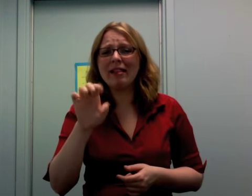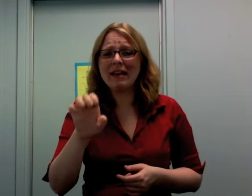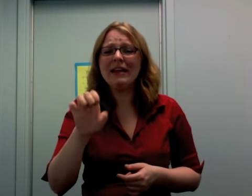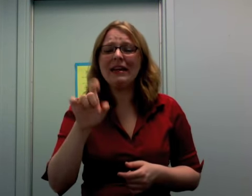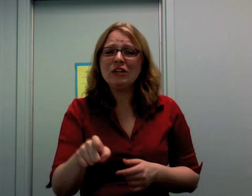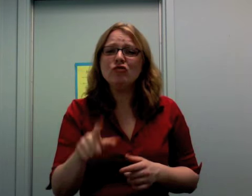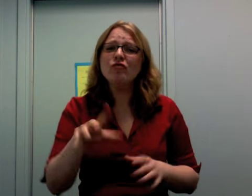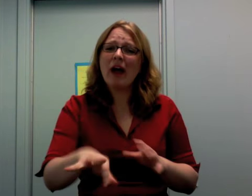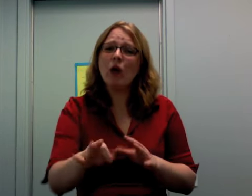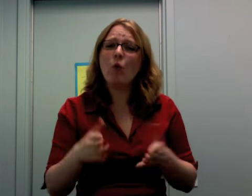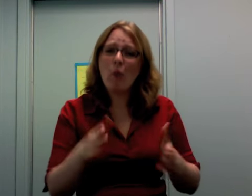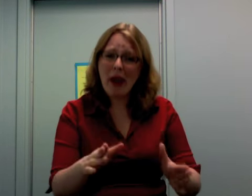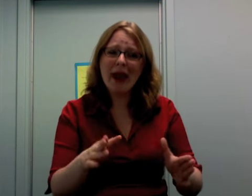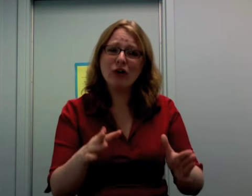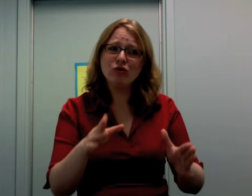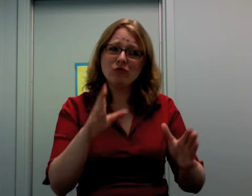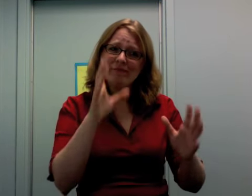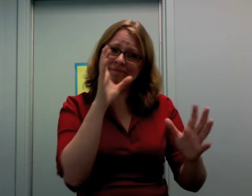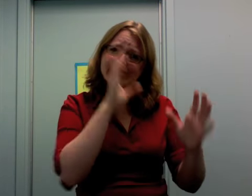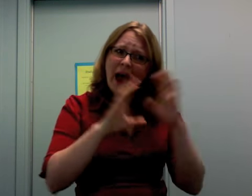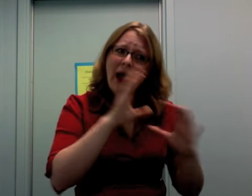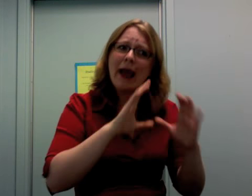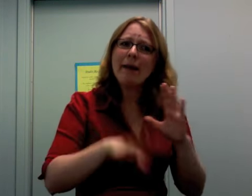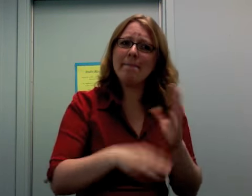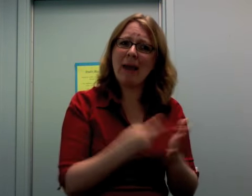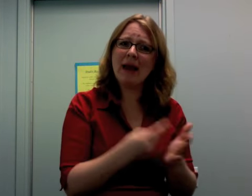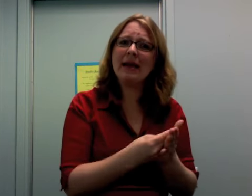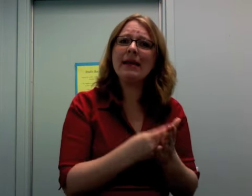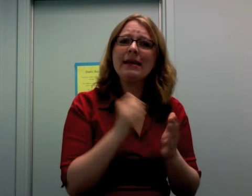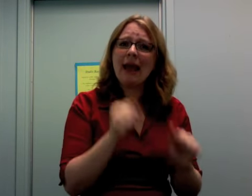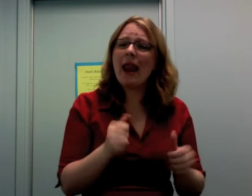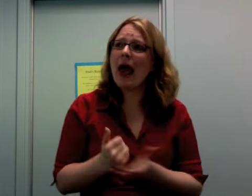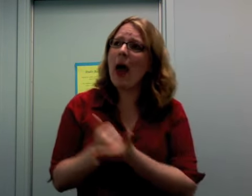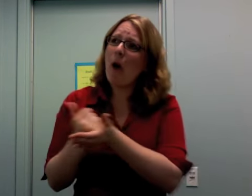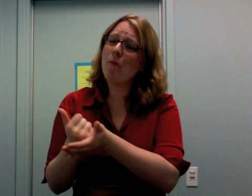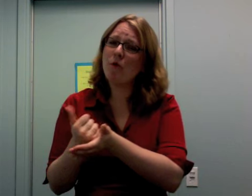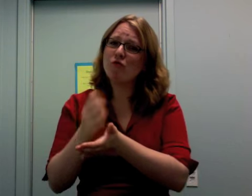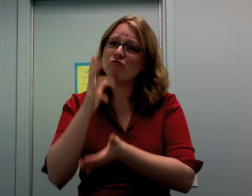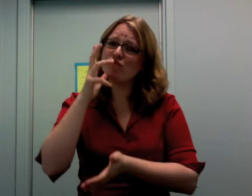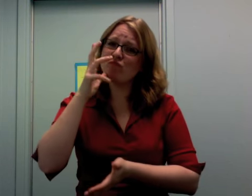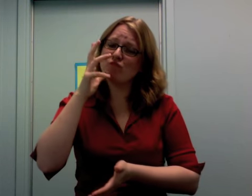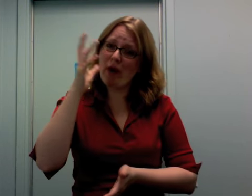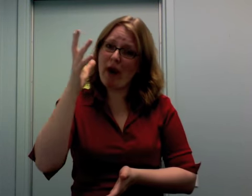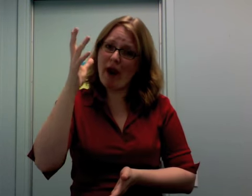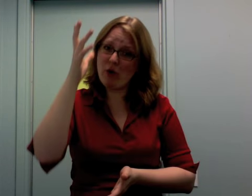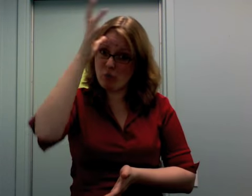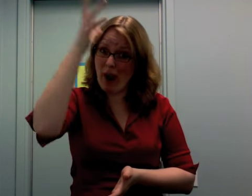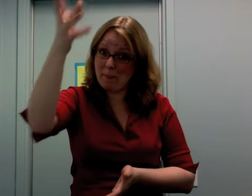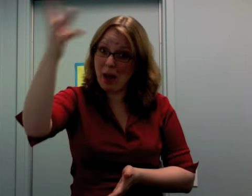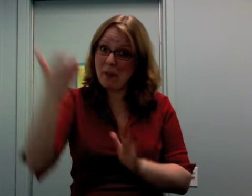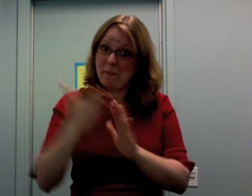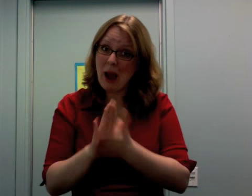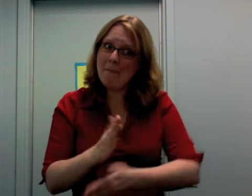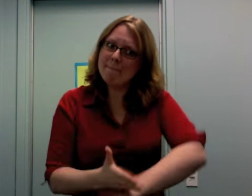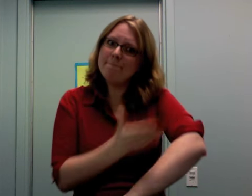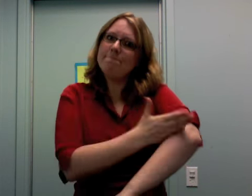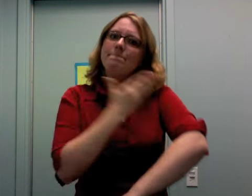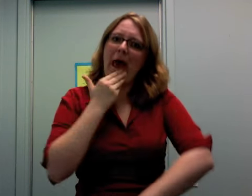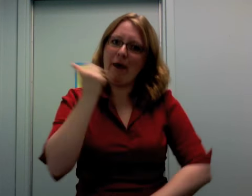money so that he will help Grandpa get well, because he thinks that's why Grandpa's sick. So Little